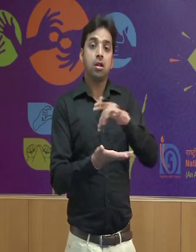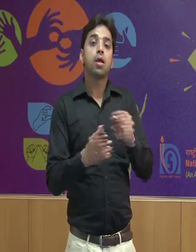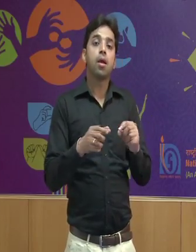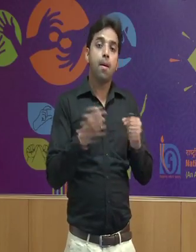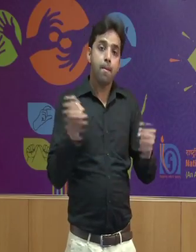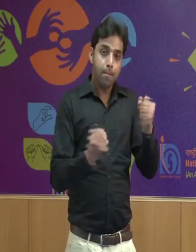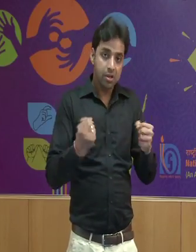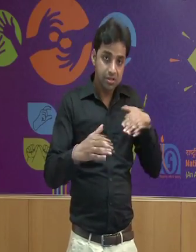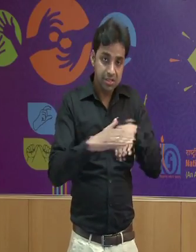trains,